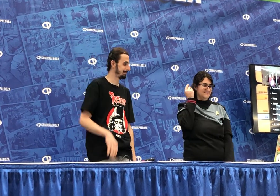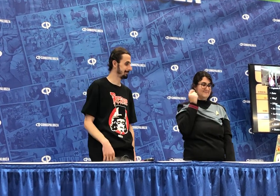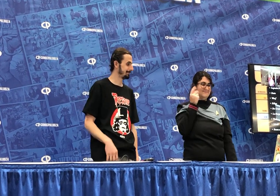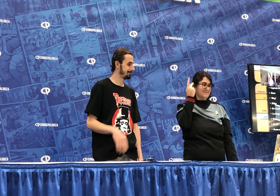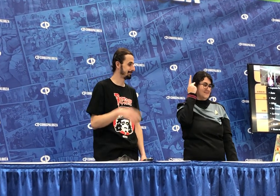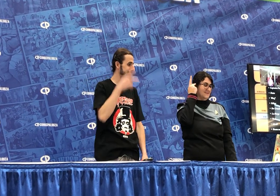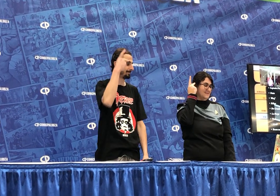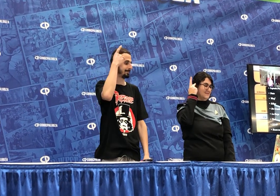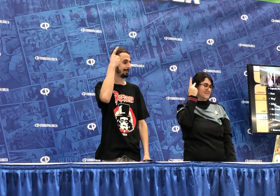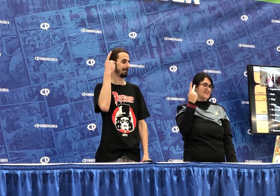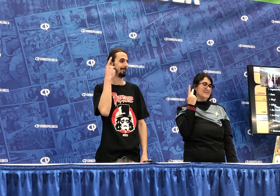This is a transporter.